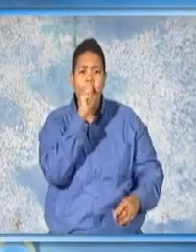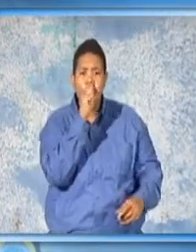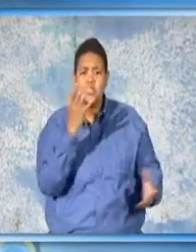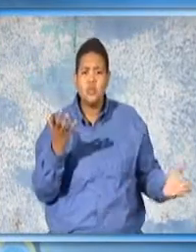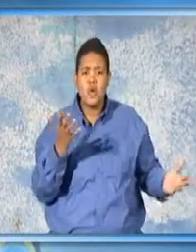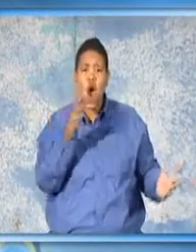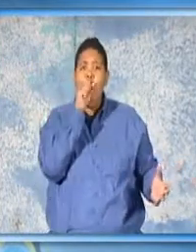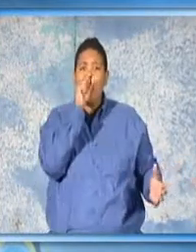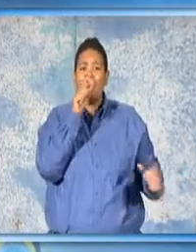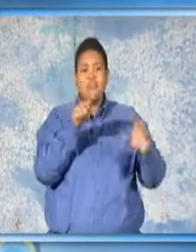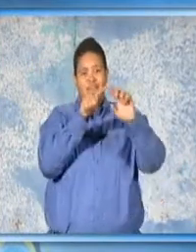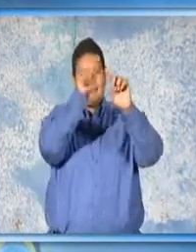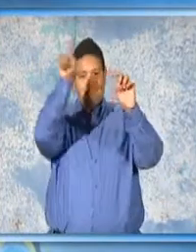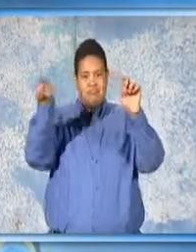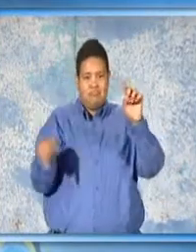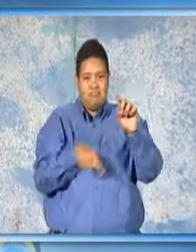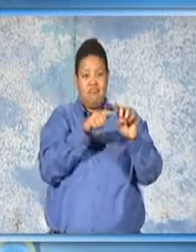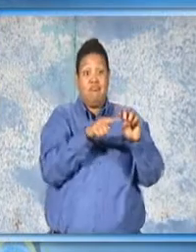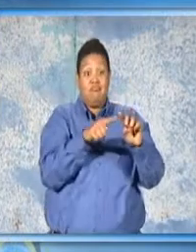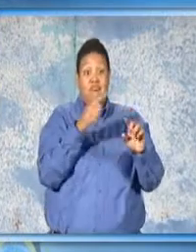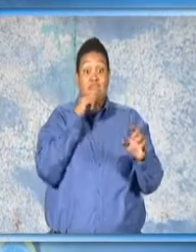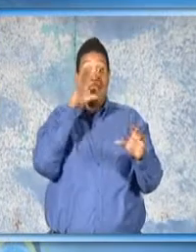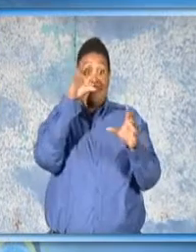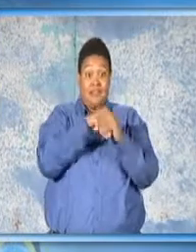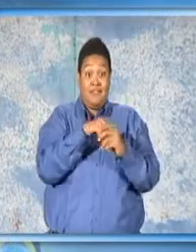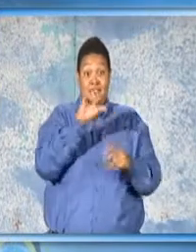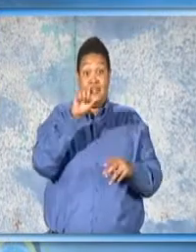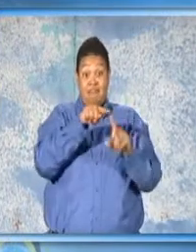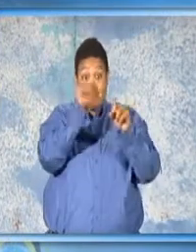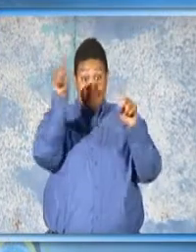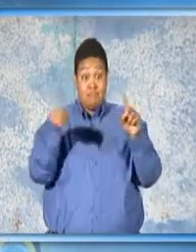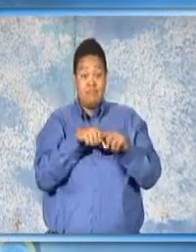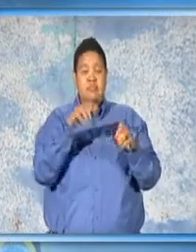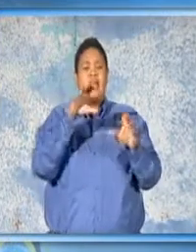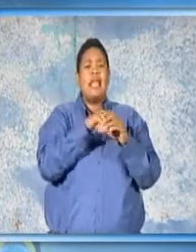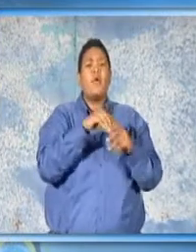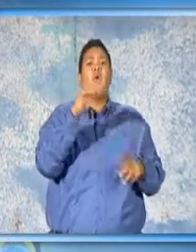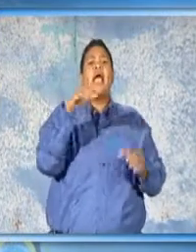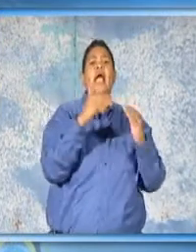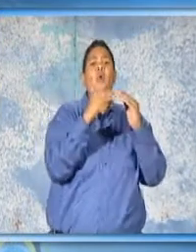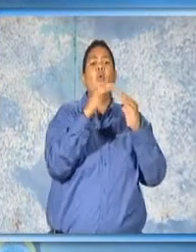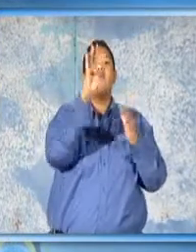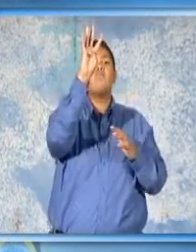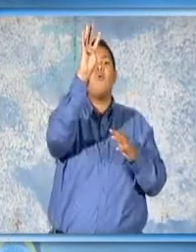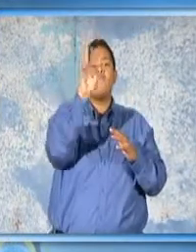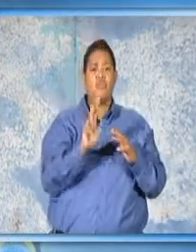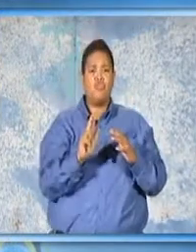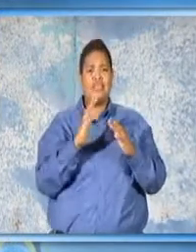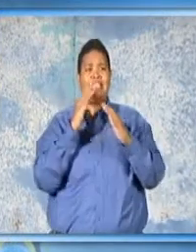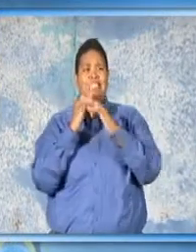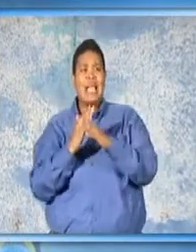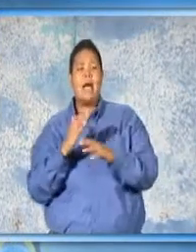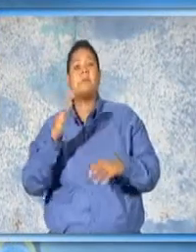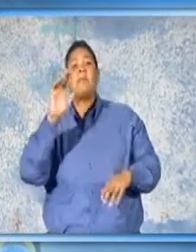a sphere. The volume of a sphere equals 4/3 times pi r